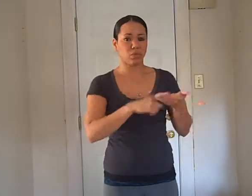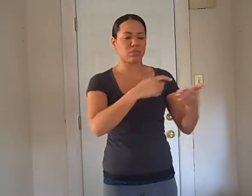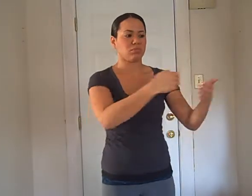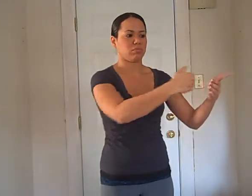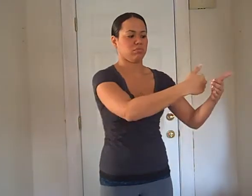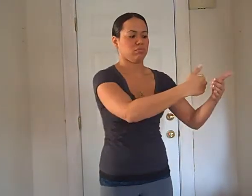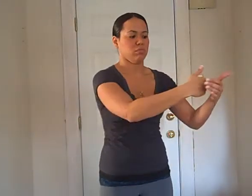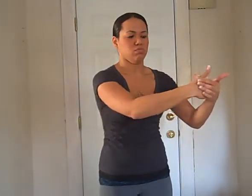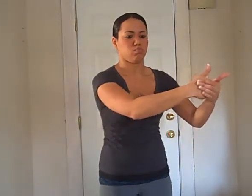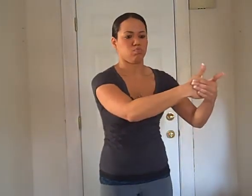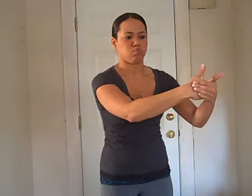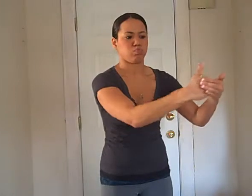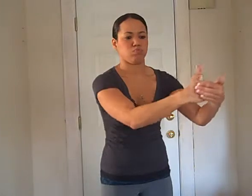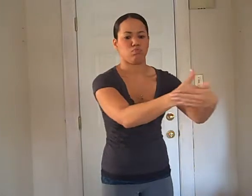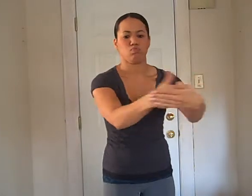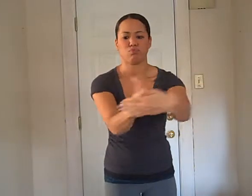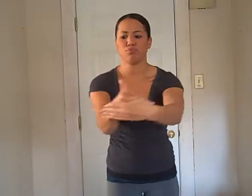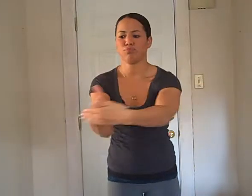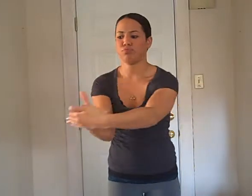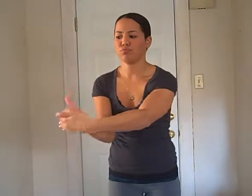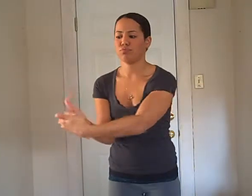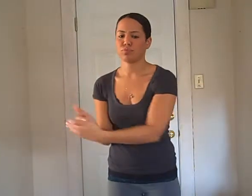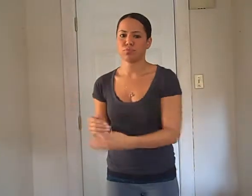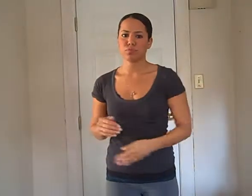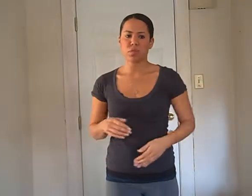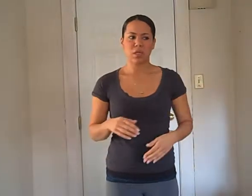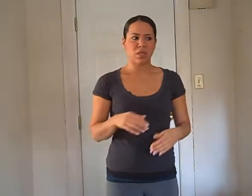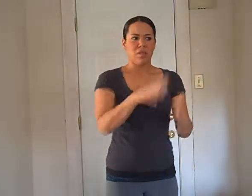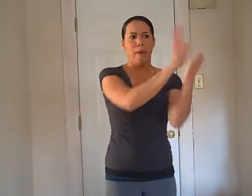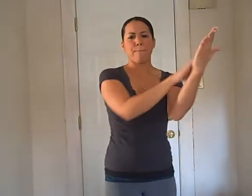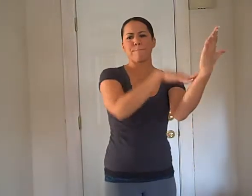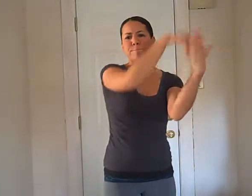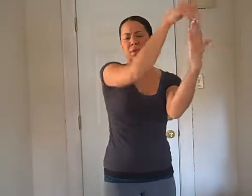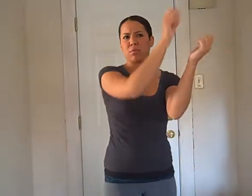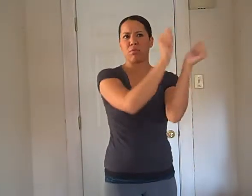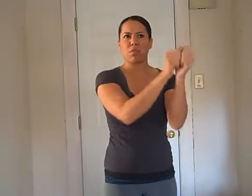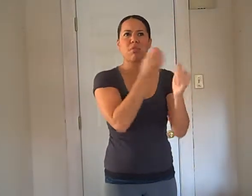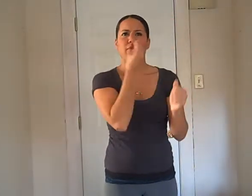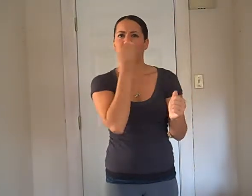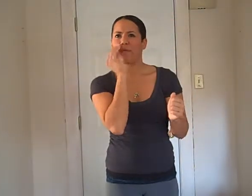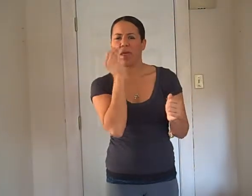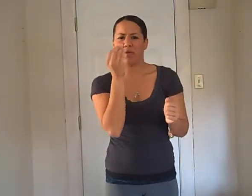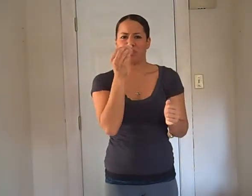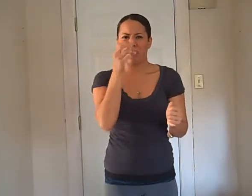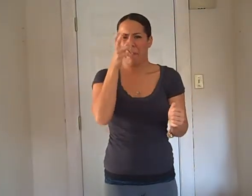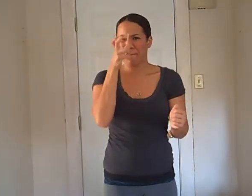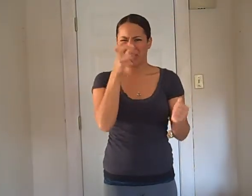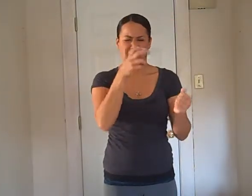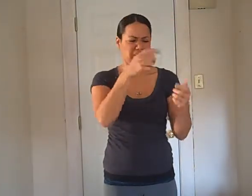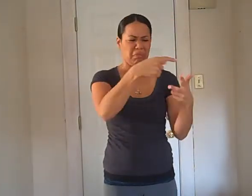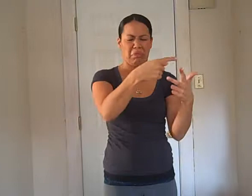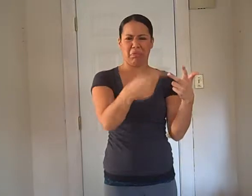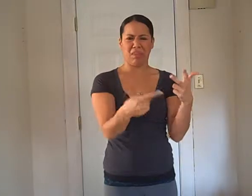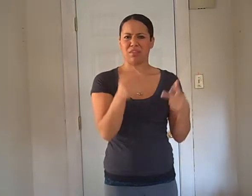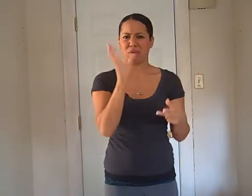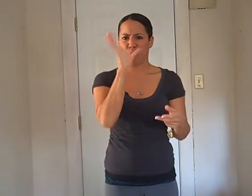of it had been painted with flowers, insects, and birds in bright primary colors. Harry thought he recognized Luna's